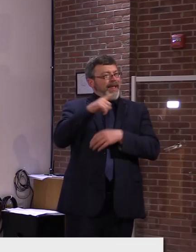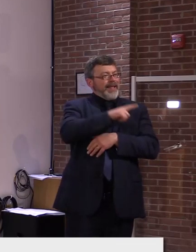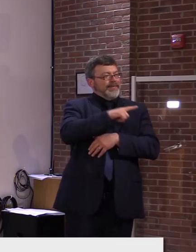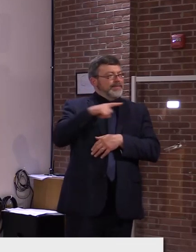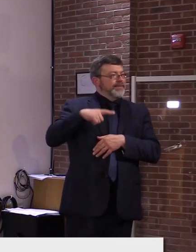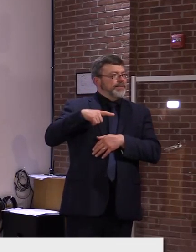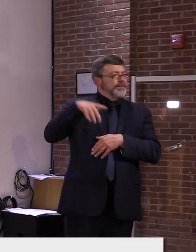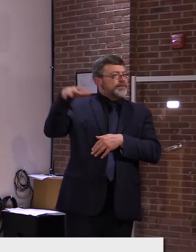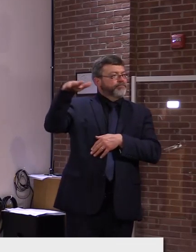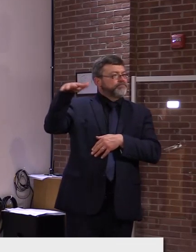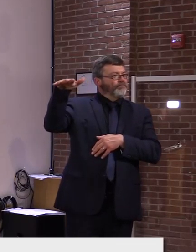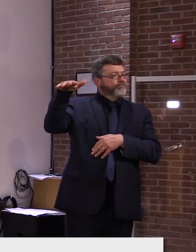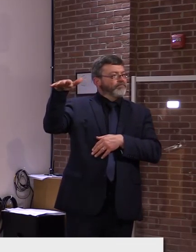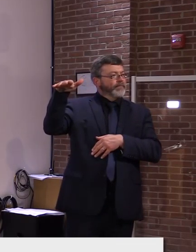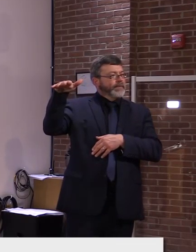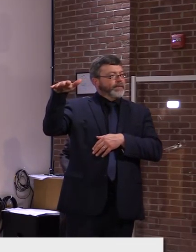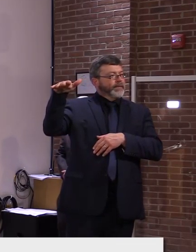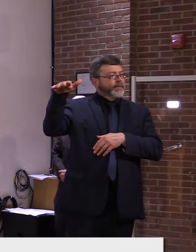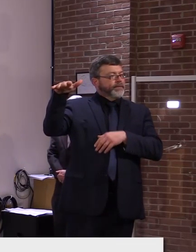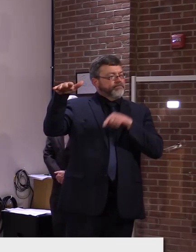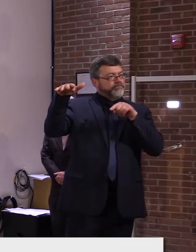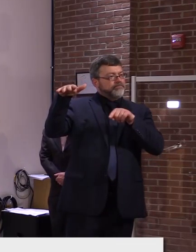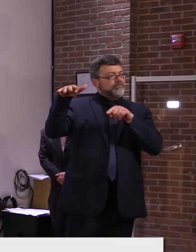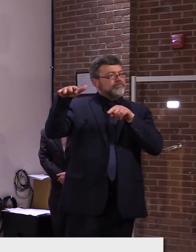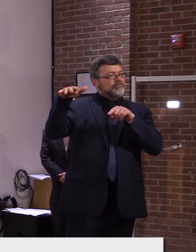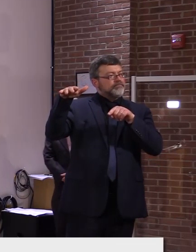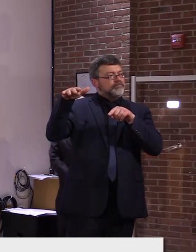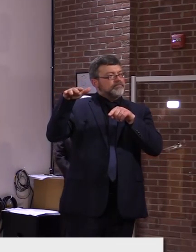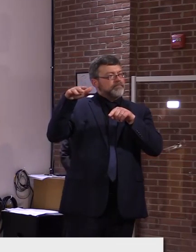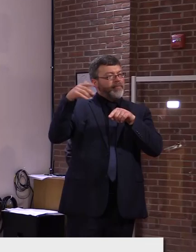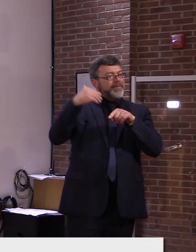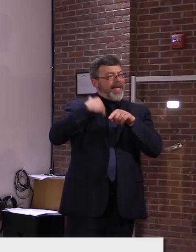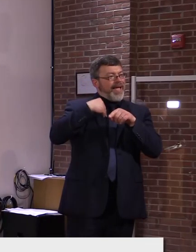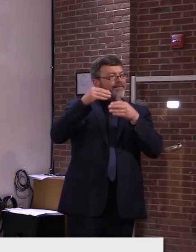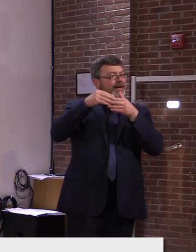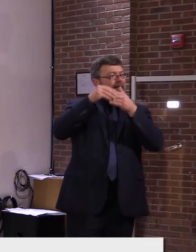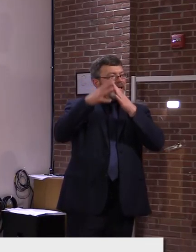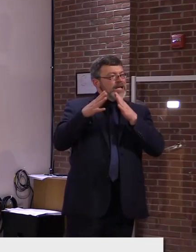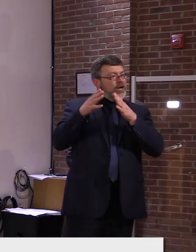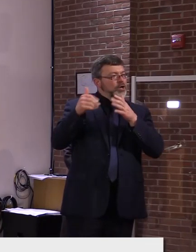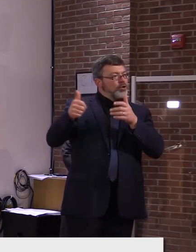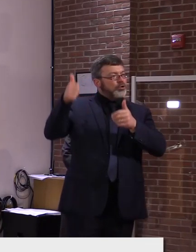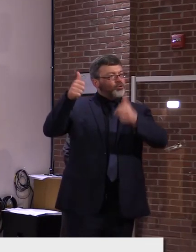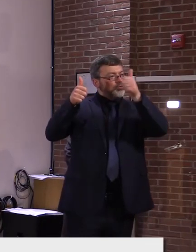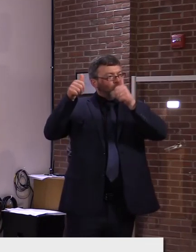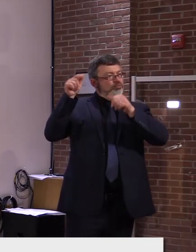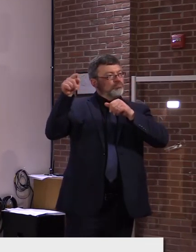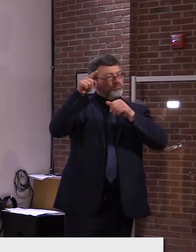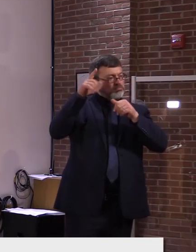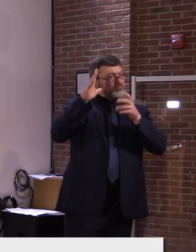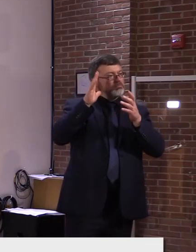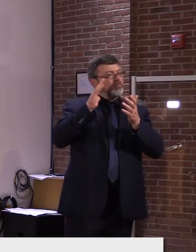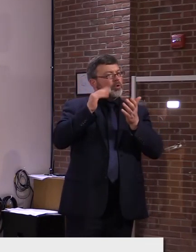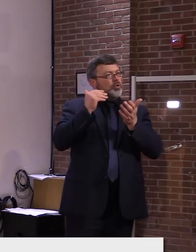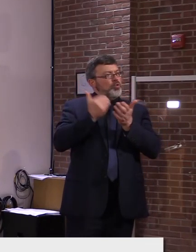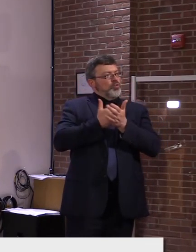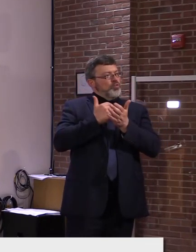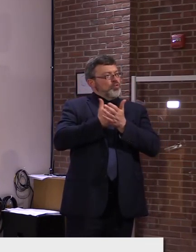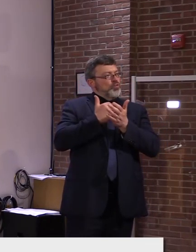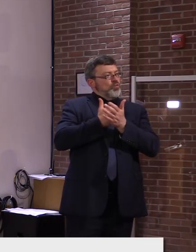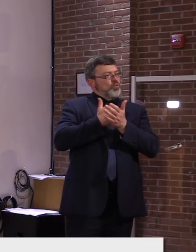first session for the new speaker and pro tem, and I wonder, how would you characterize your working relationship with them, and how